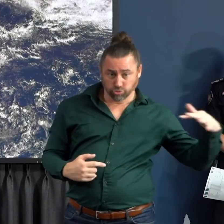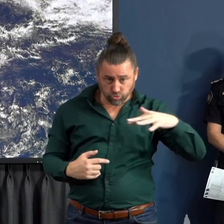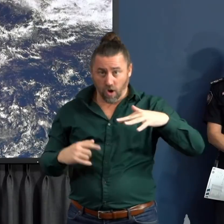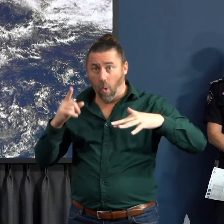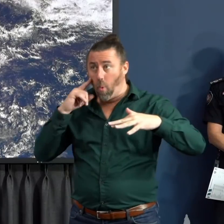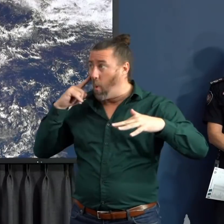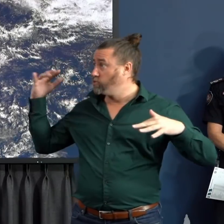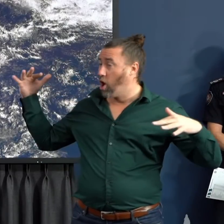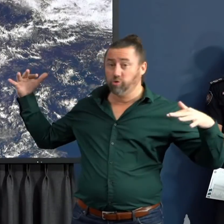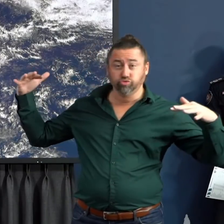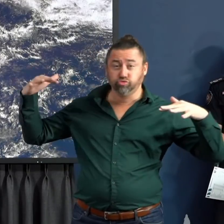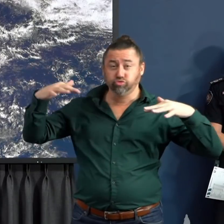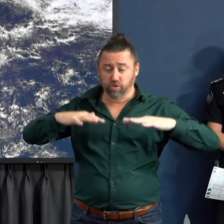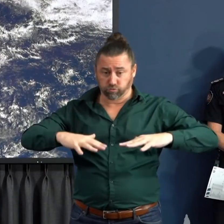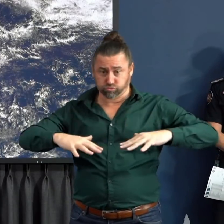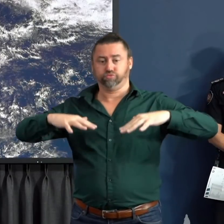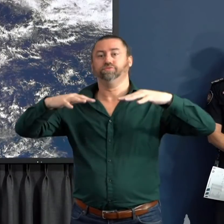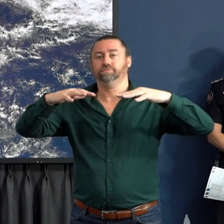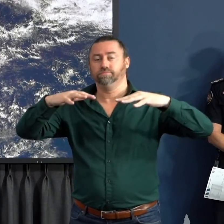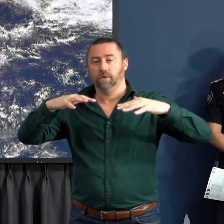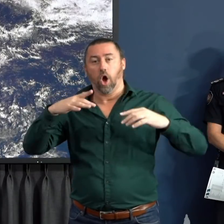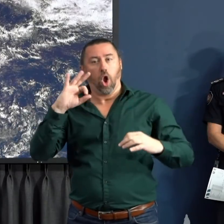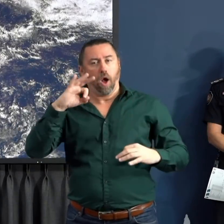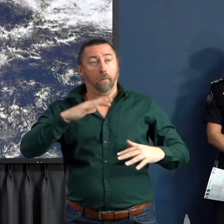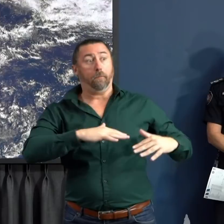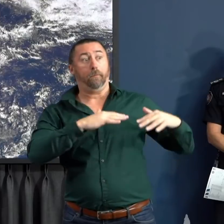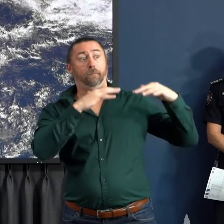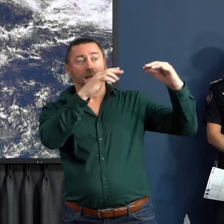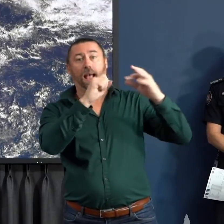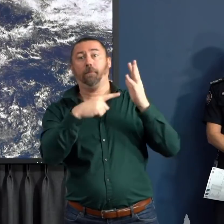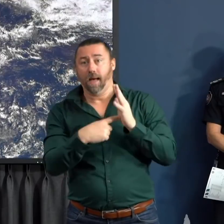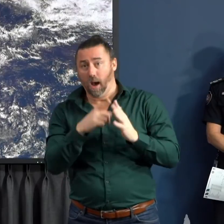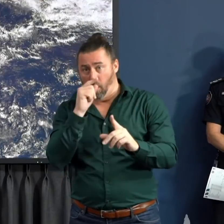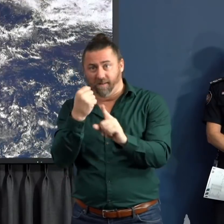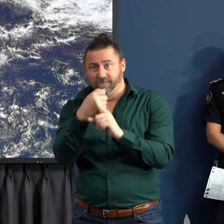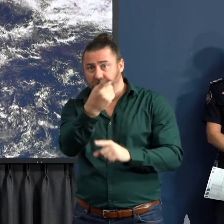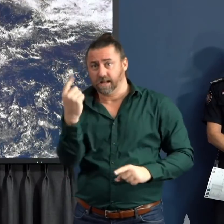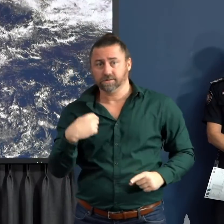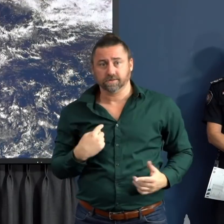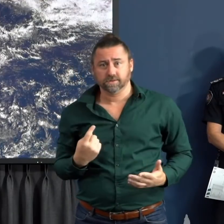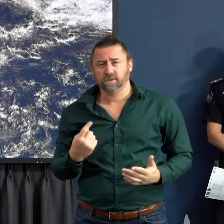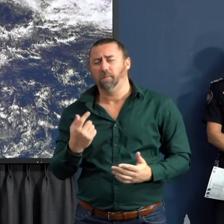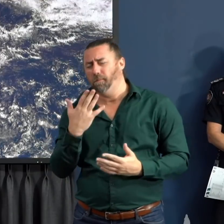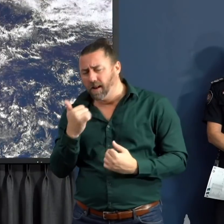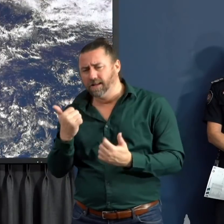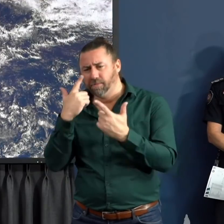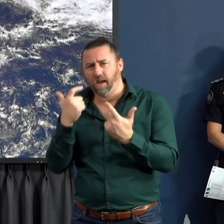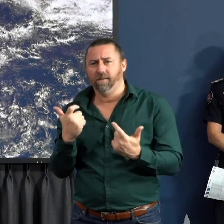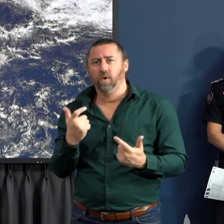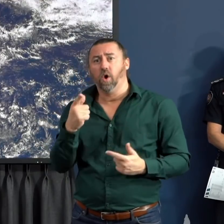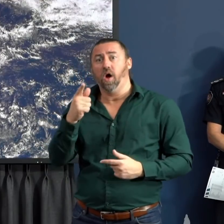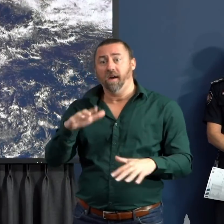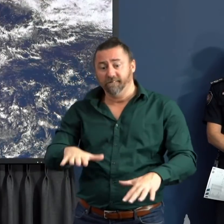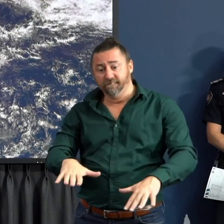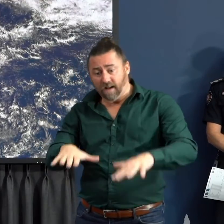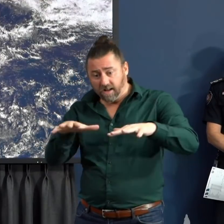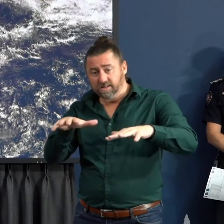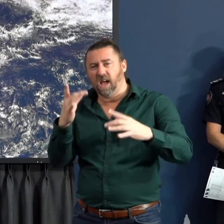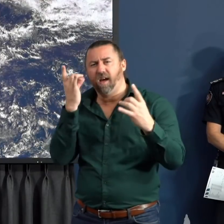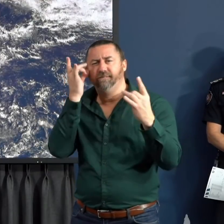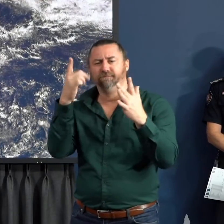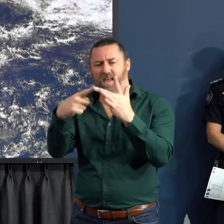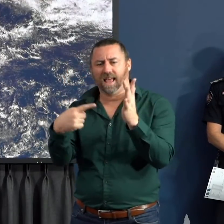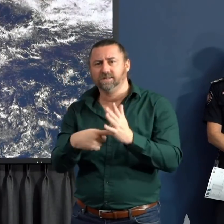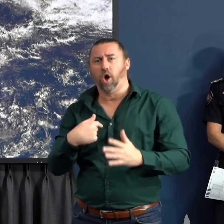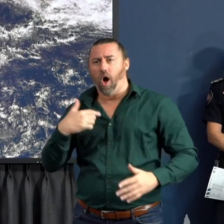start to happen. It is moderate, but it's going to impact on our community. So I'll finish off by saying, if it's flooded, forget it. Please, we want to keep